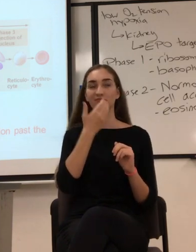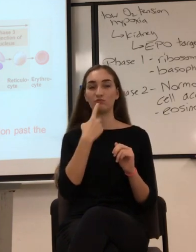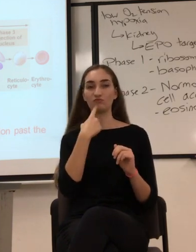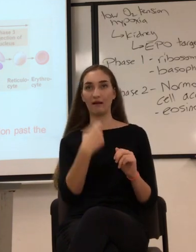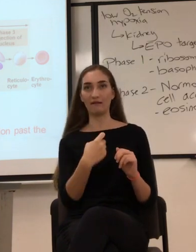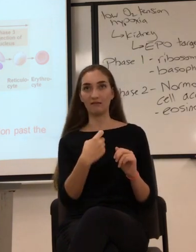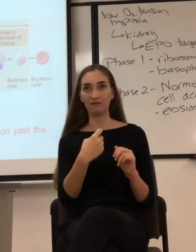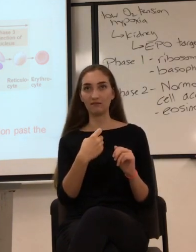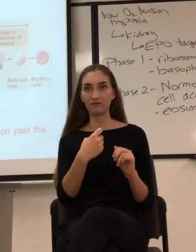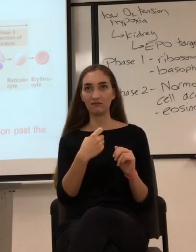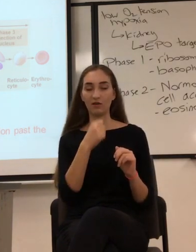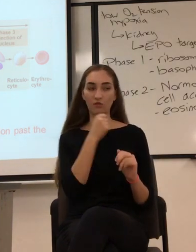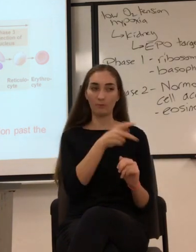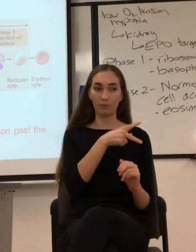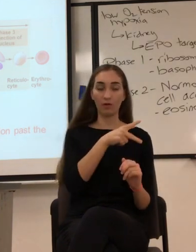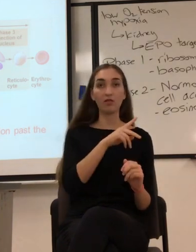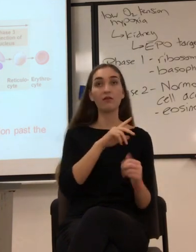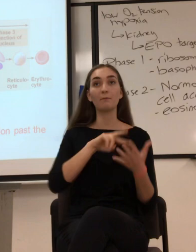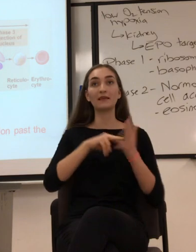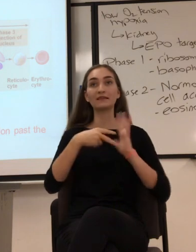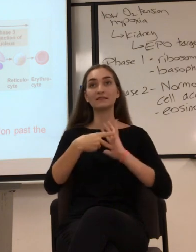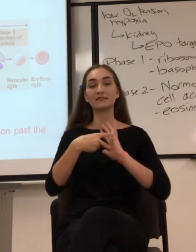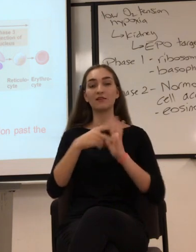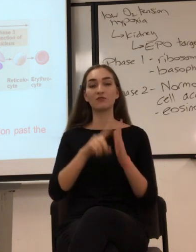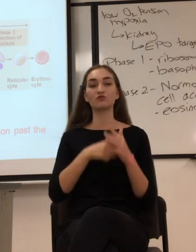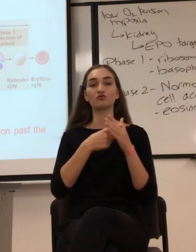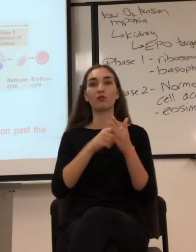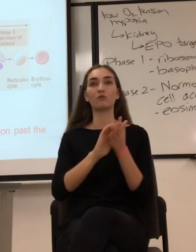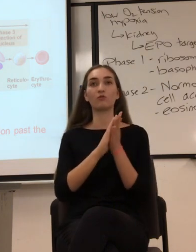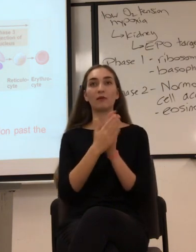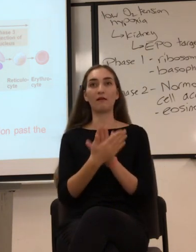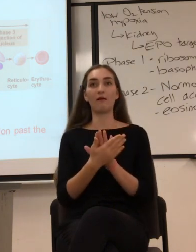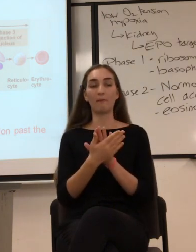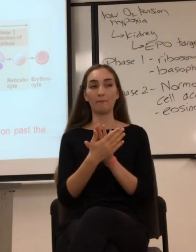means is it's starting to become